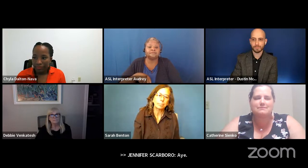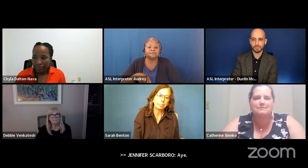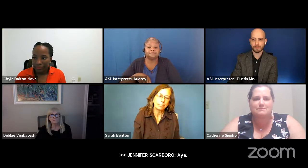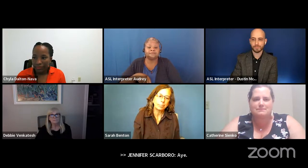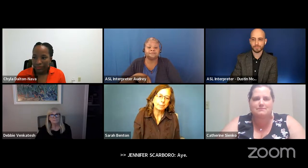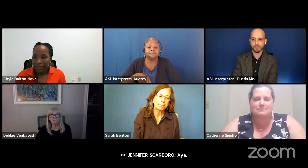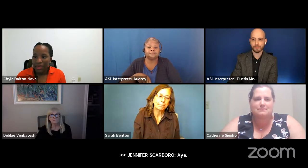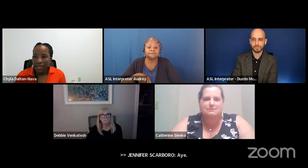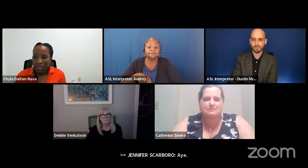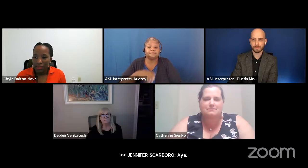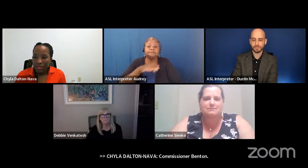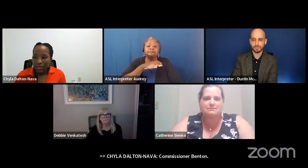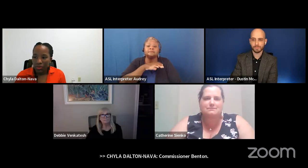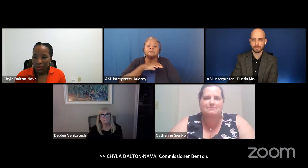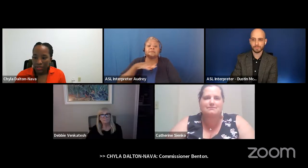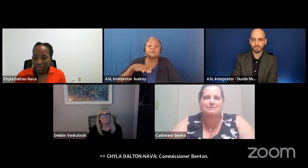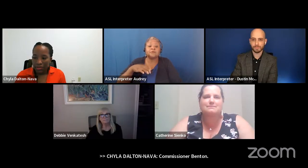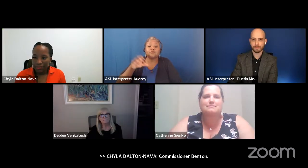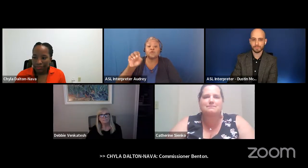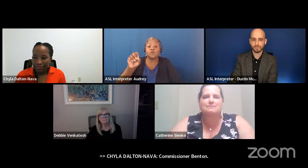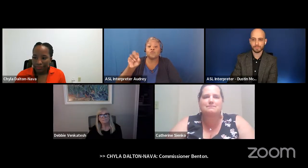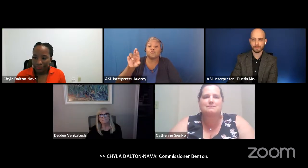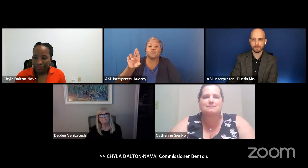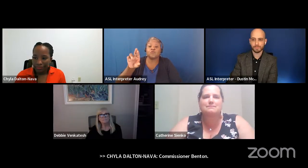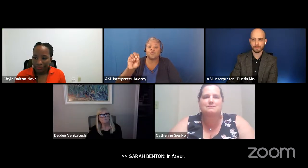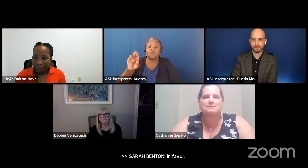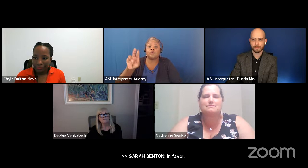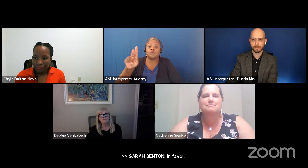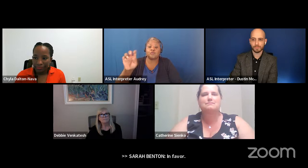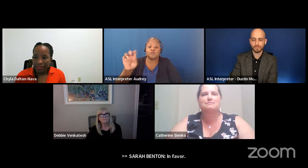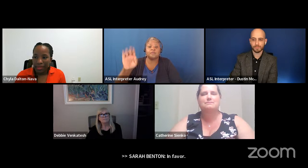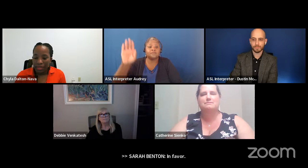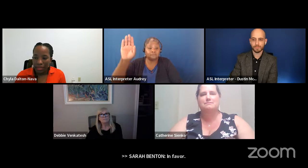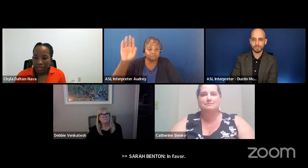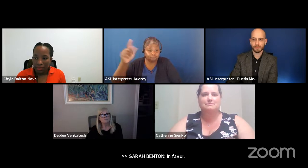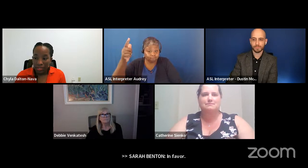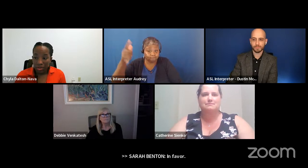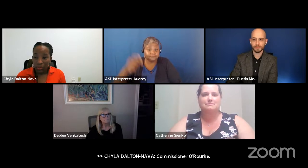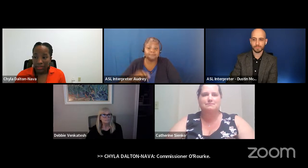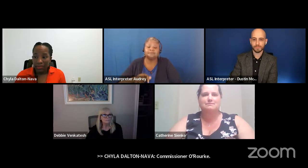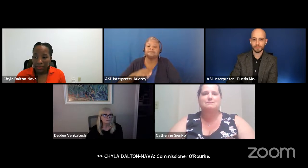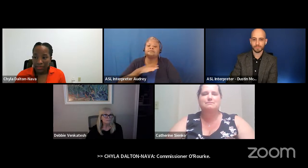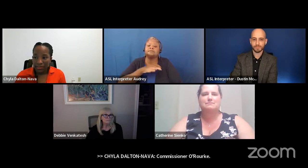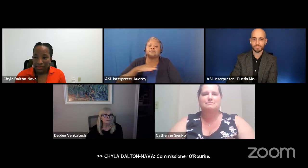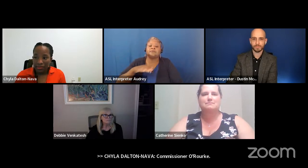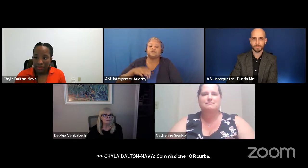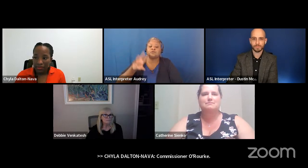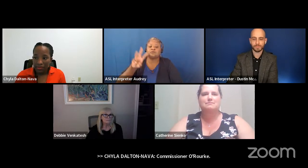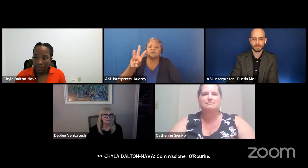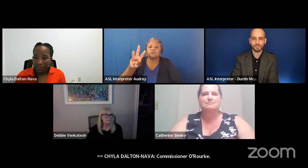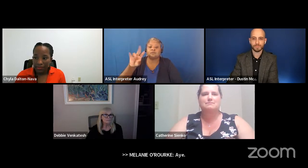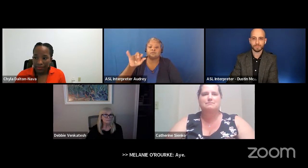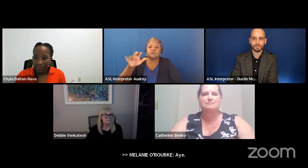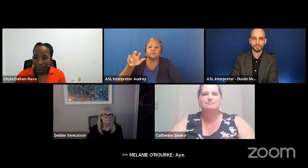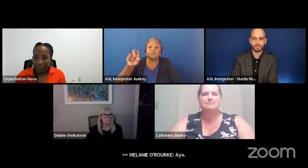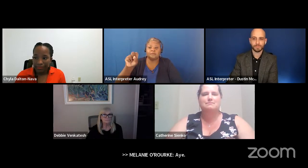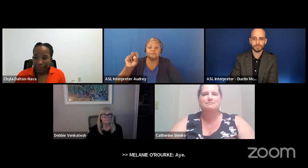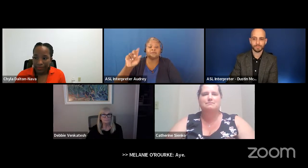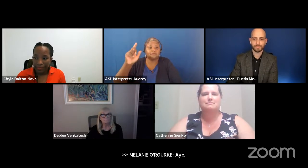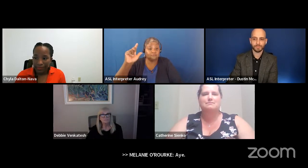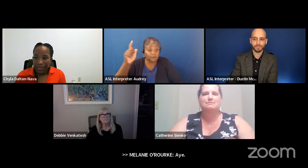In favor. Commissioner O'Rourke, Aye. Commissioner Williams,